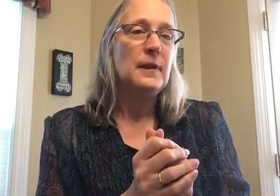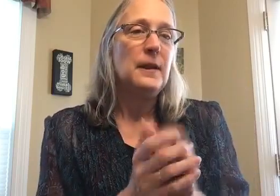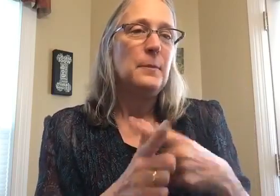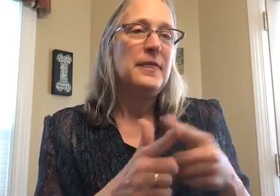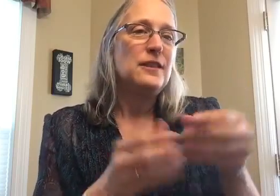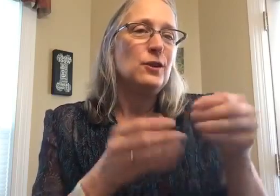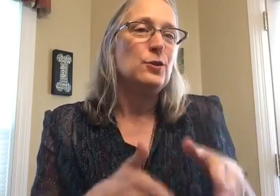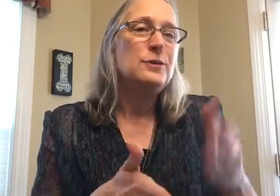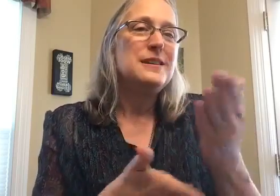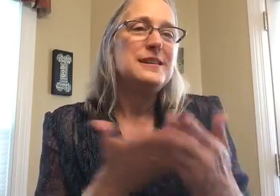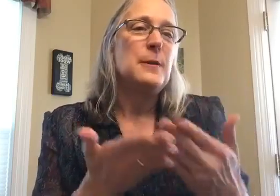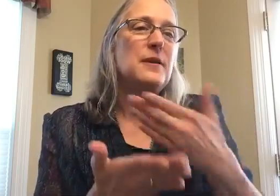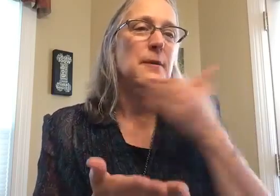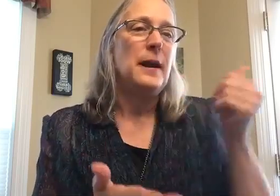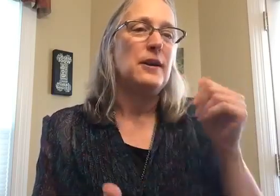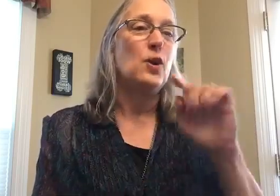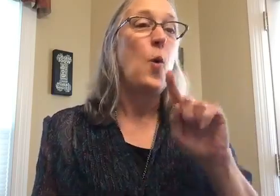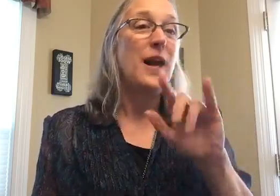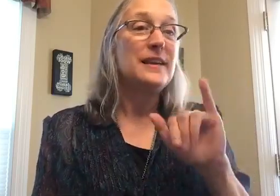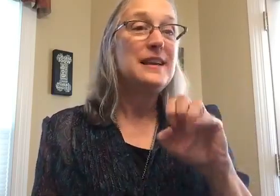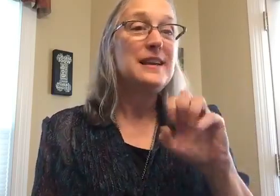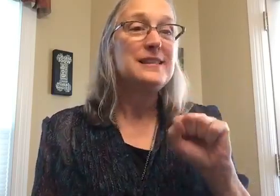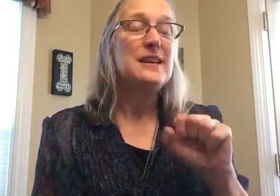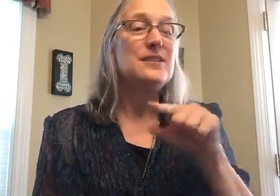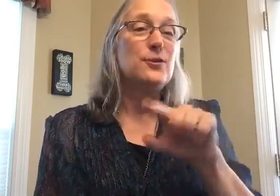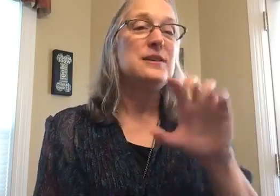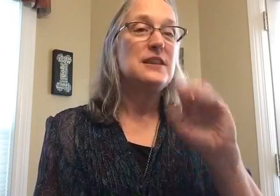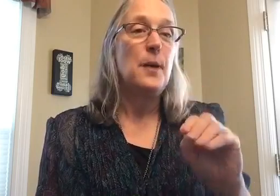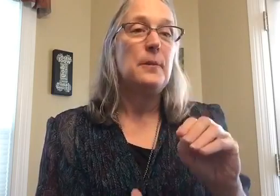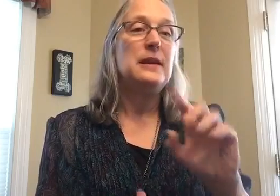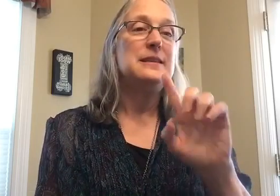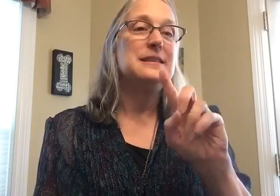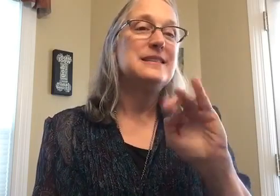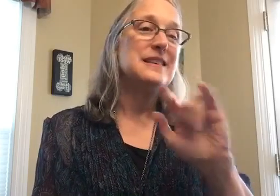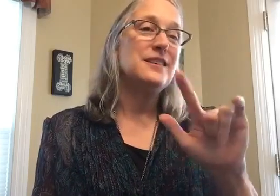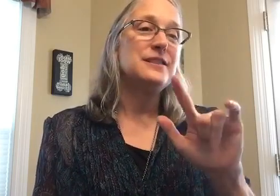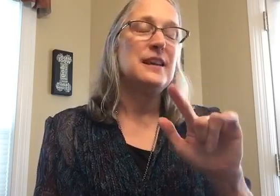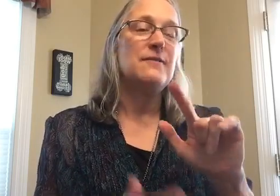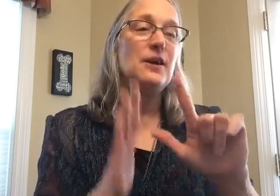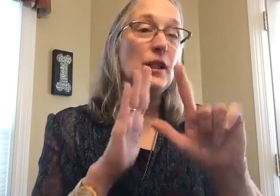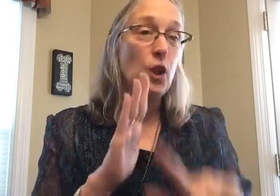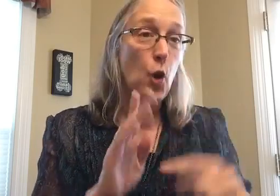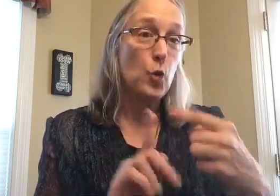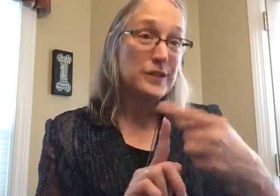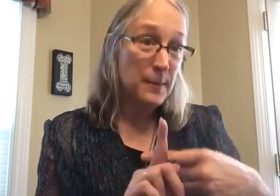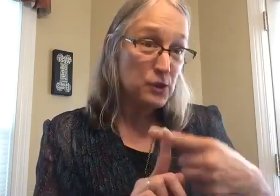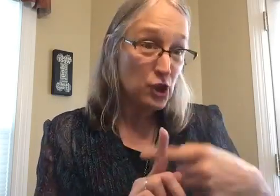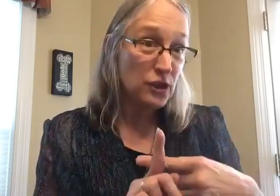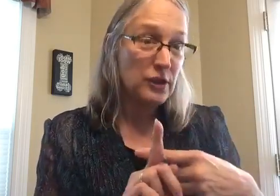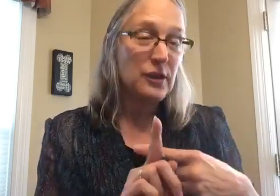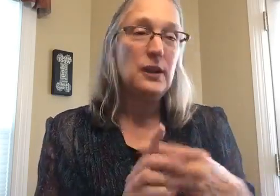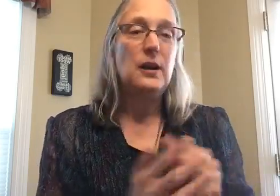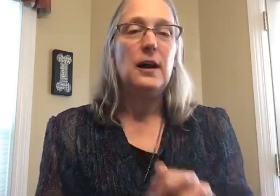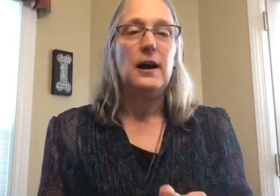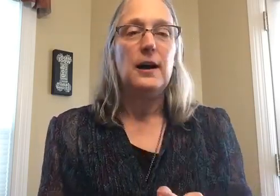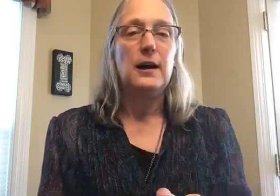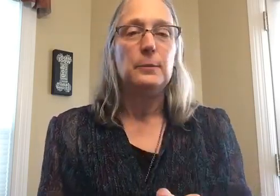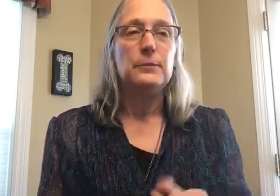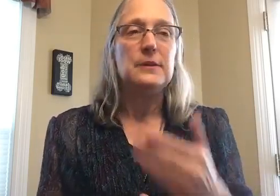But then they're losing some of the better qualities. So this company distills at a very low temperature to get